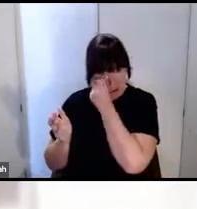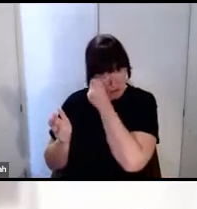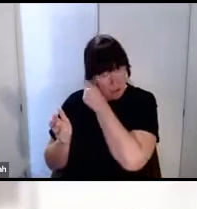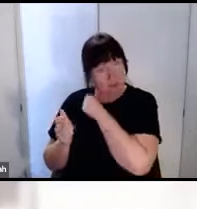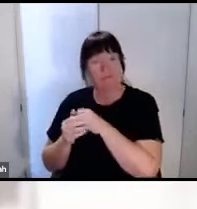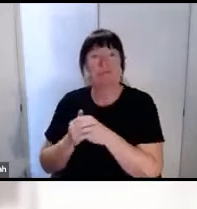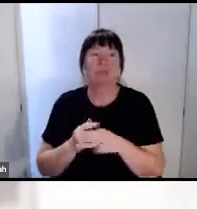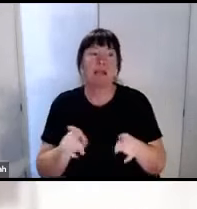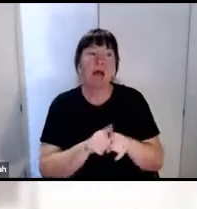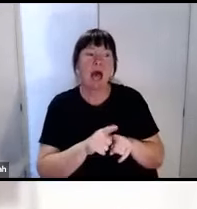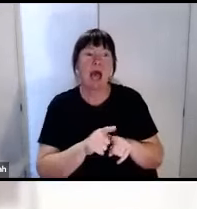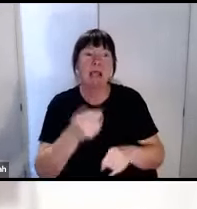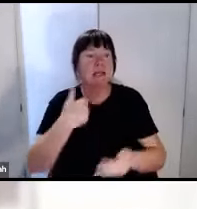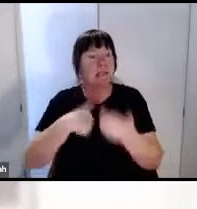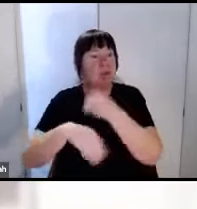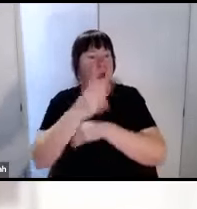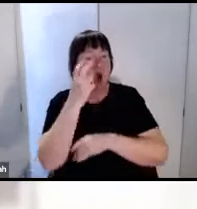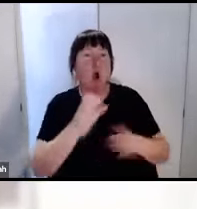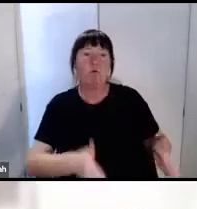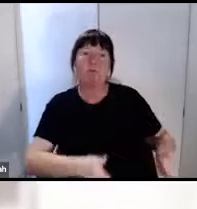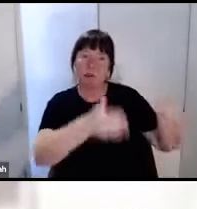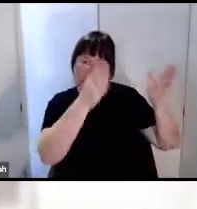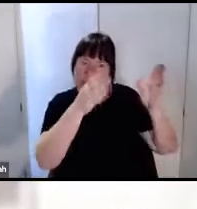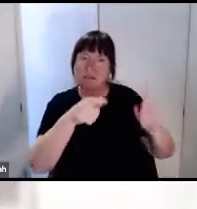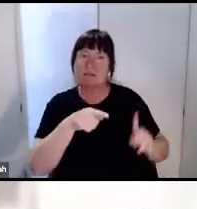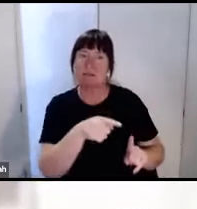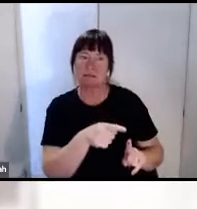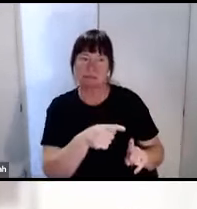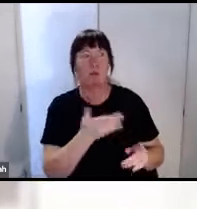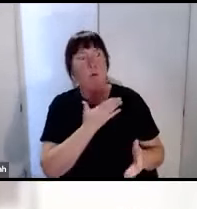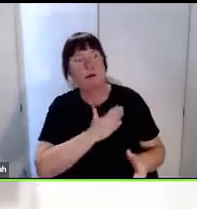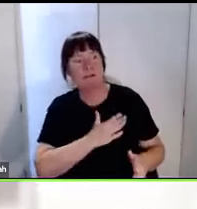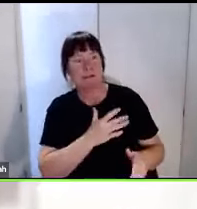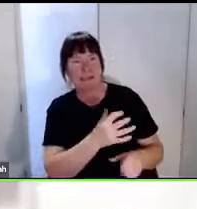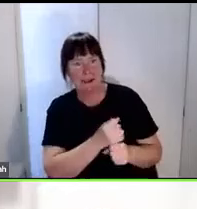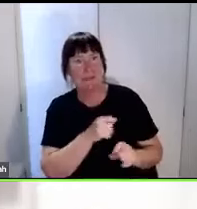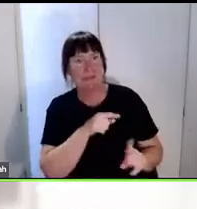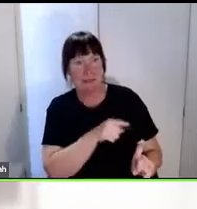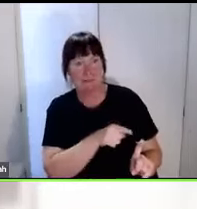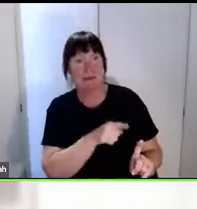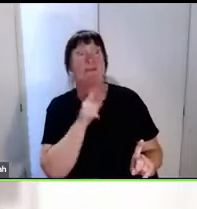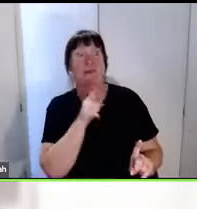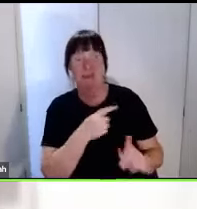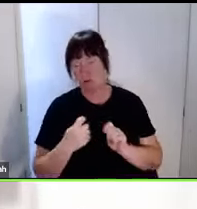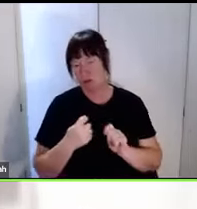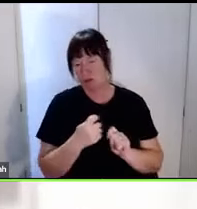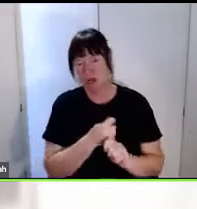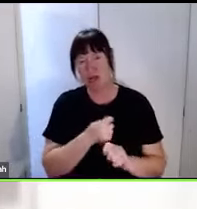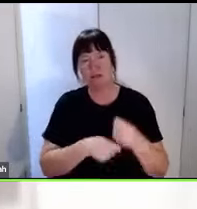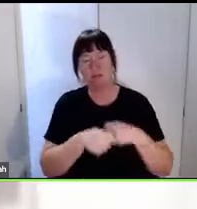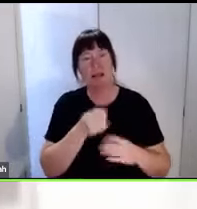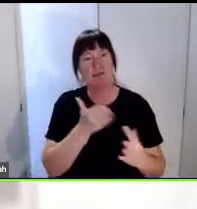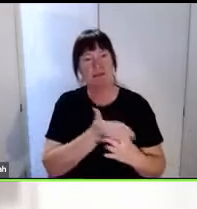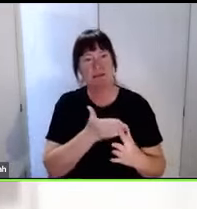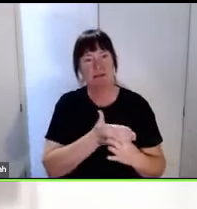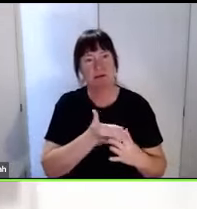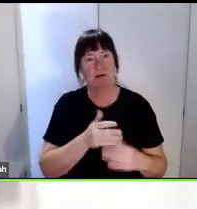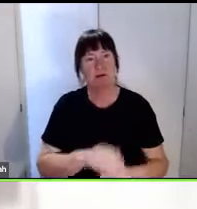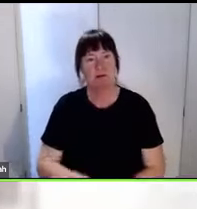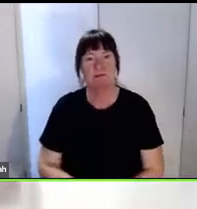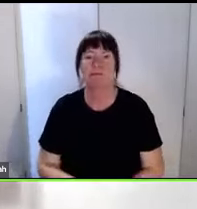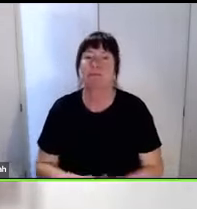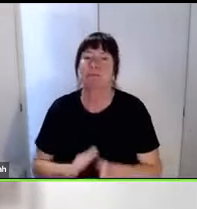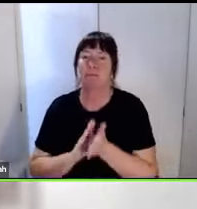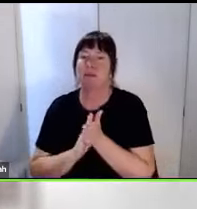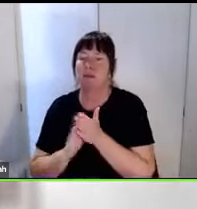historical buildings, as I said, you know, that you should preserve. They were accessible. Well, it's really interesting. As